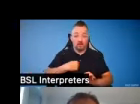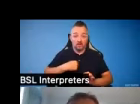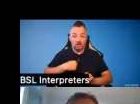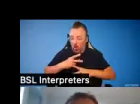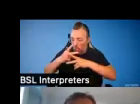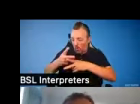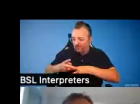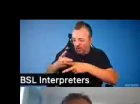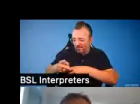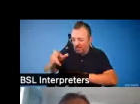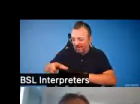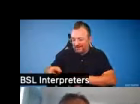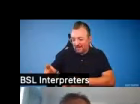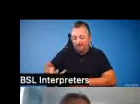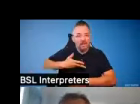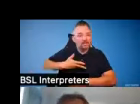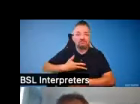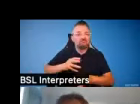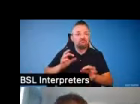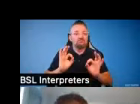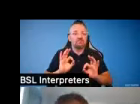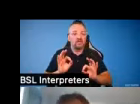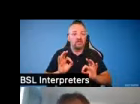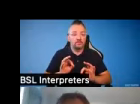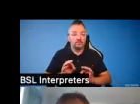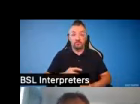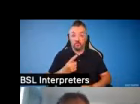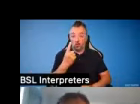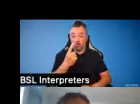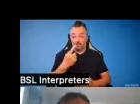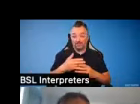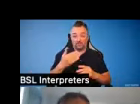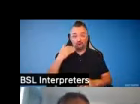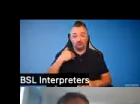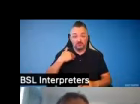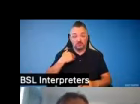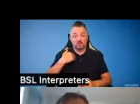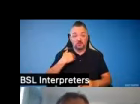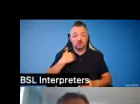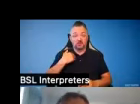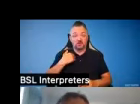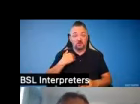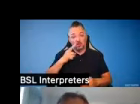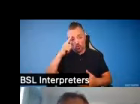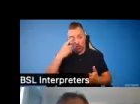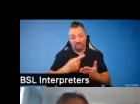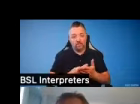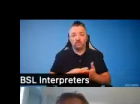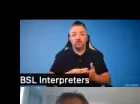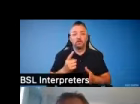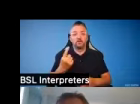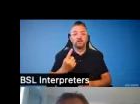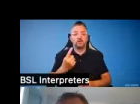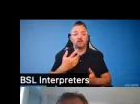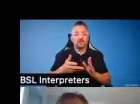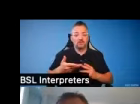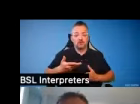in this outbreak. We've got one confirmed, just very recently published, I only became aware of it this morning, case of someone